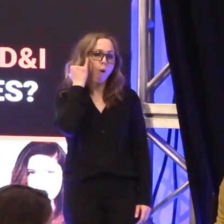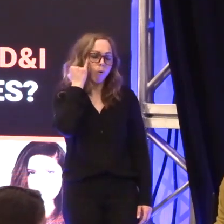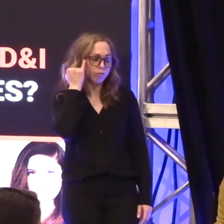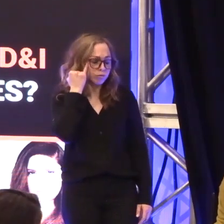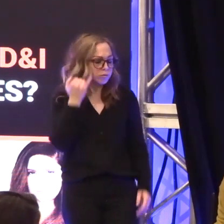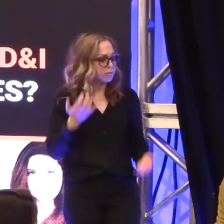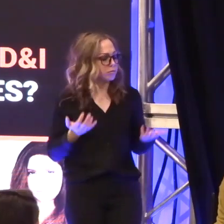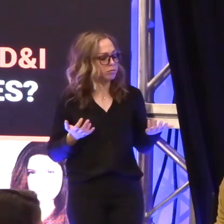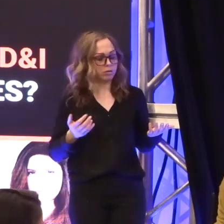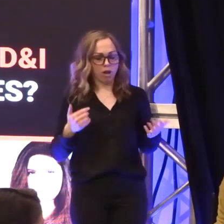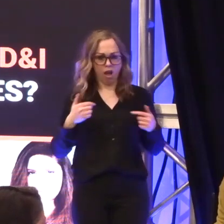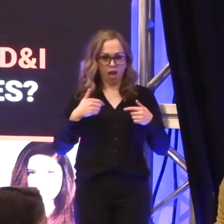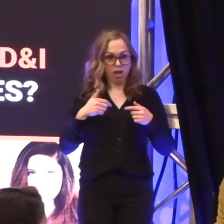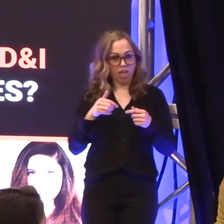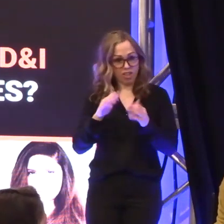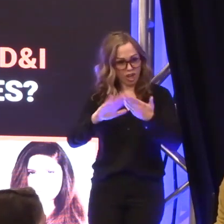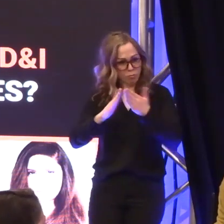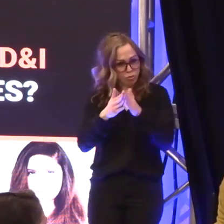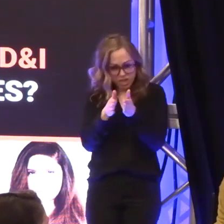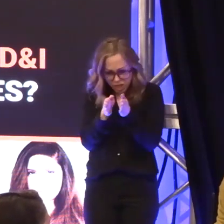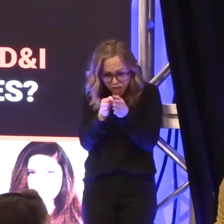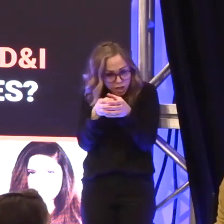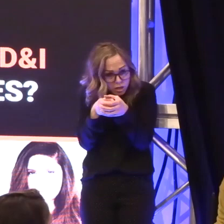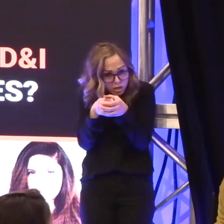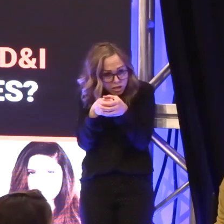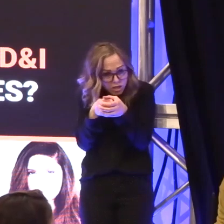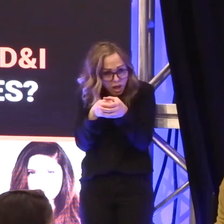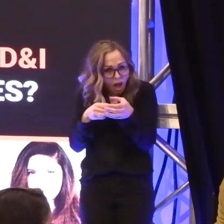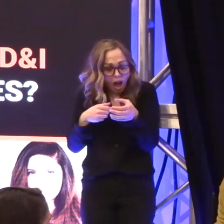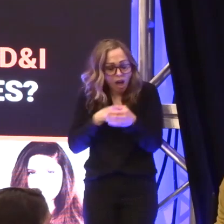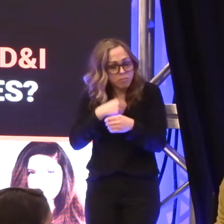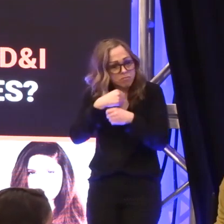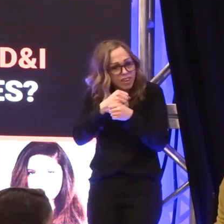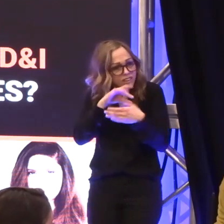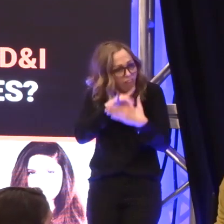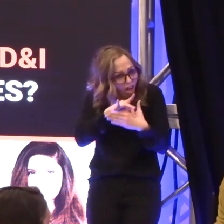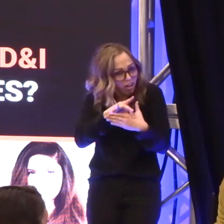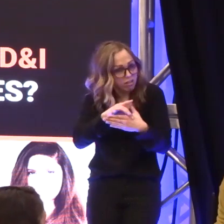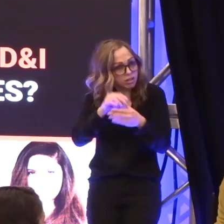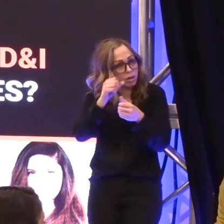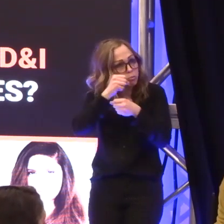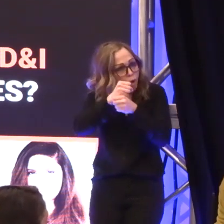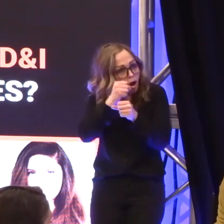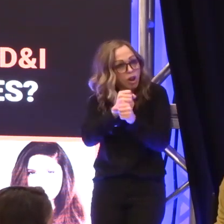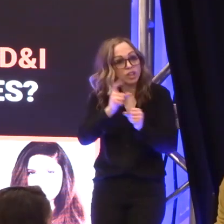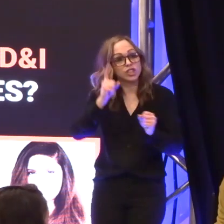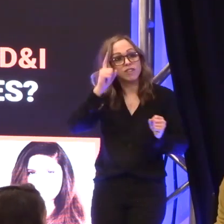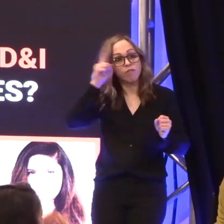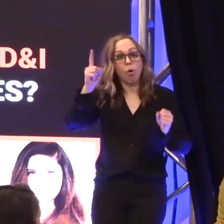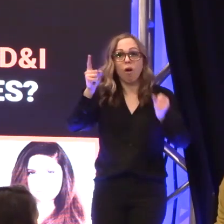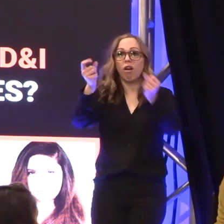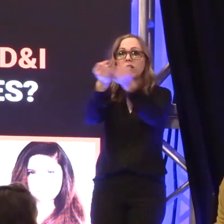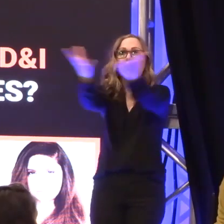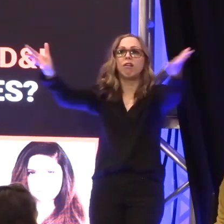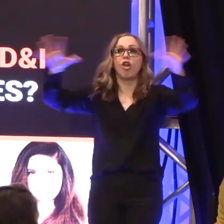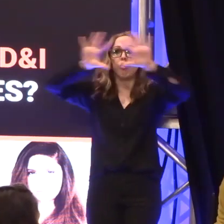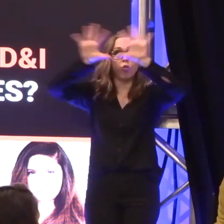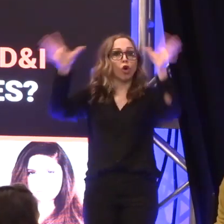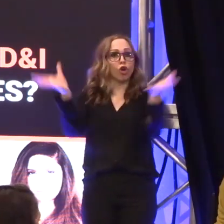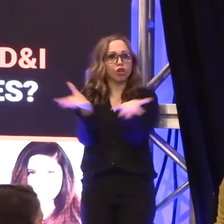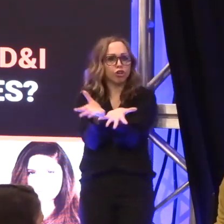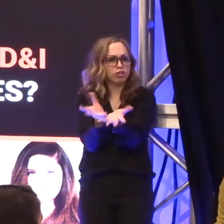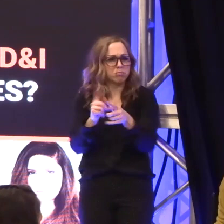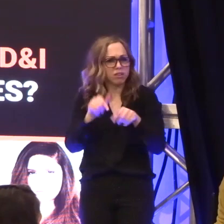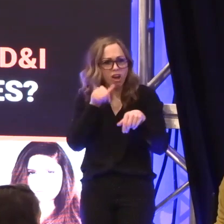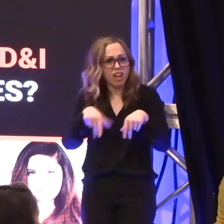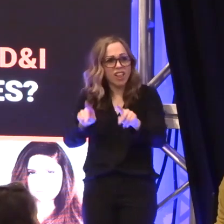part of a very narrow community making content or products for the world, and you aren't allowing